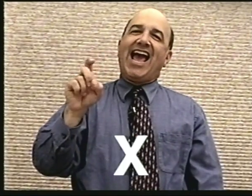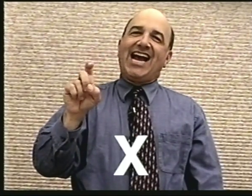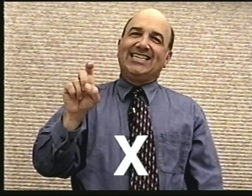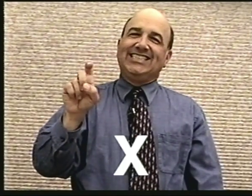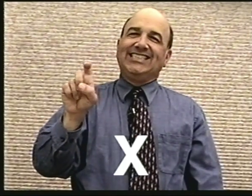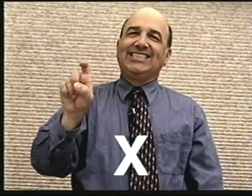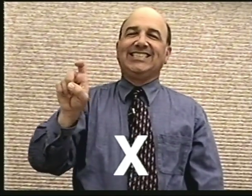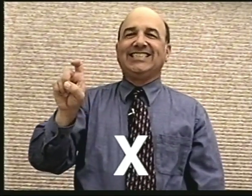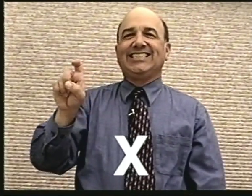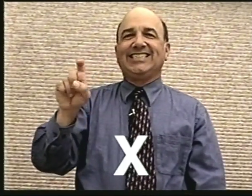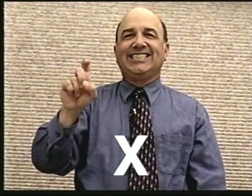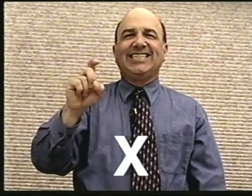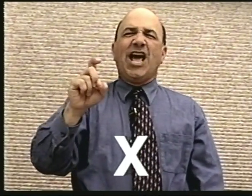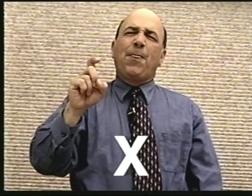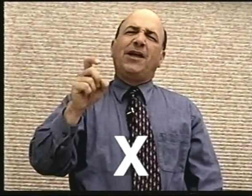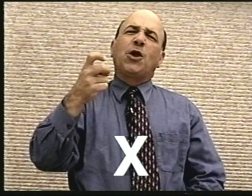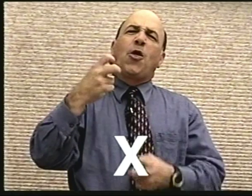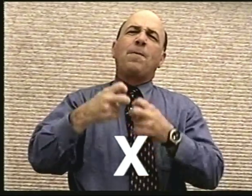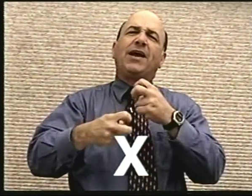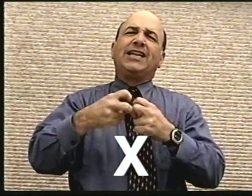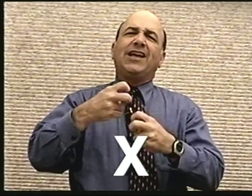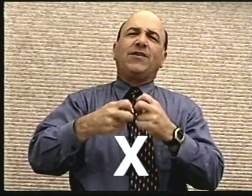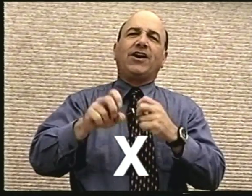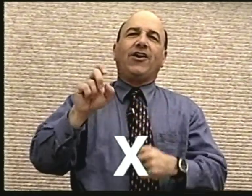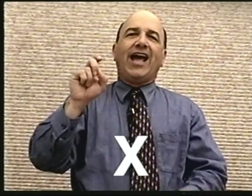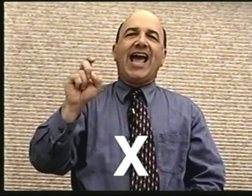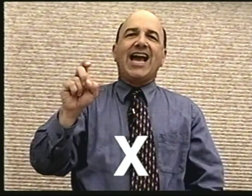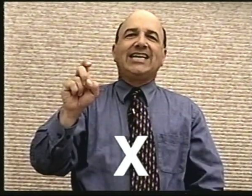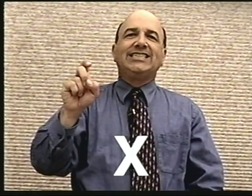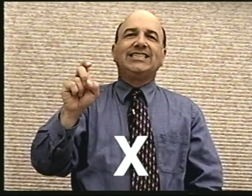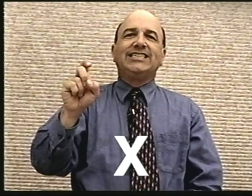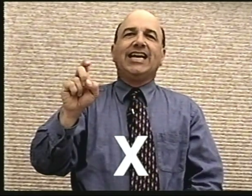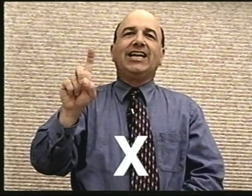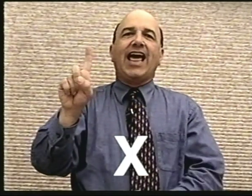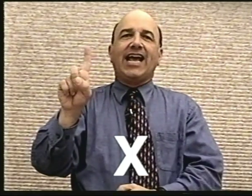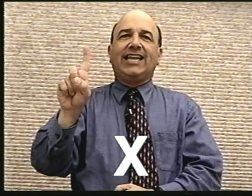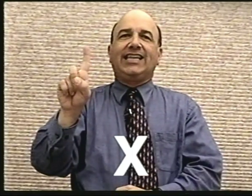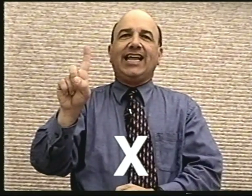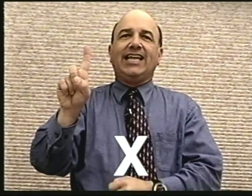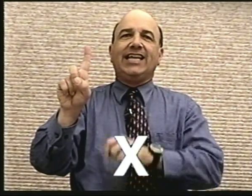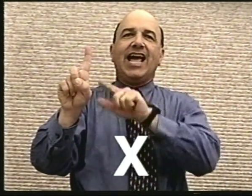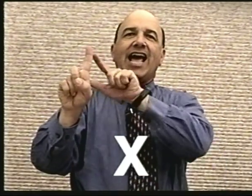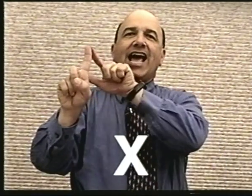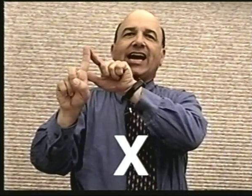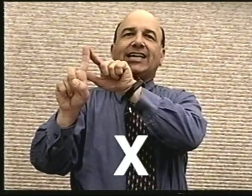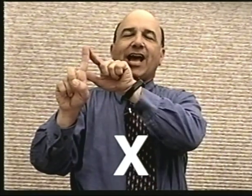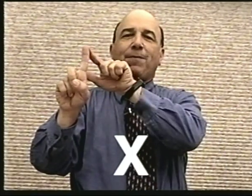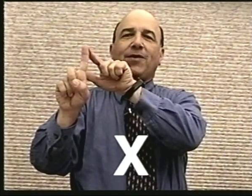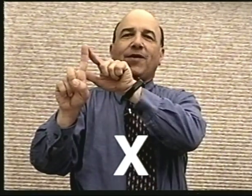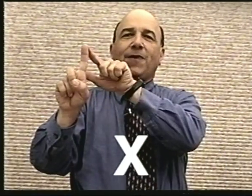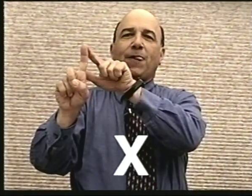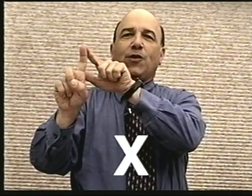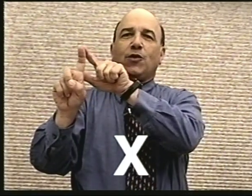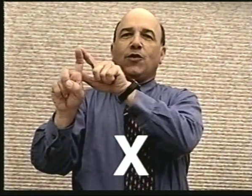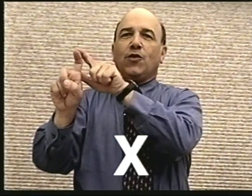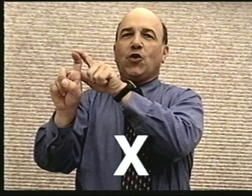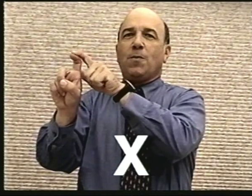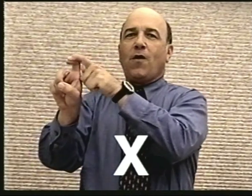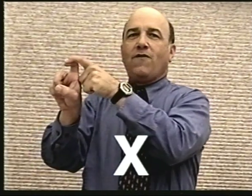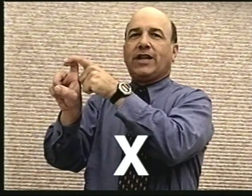X. This is a little bit difficult. X. It's like a D, a cap. You move it